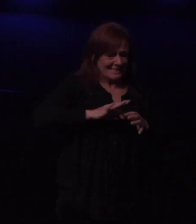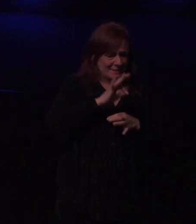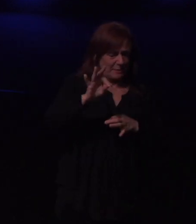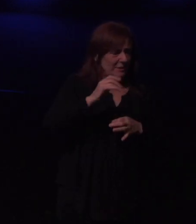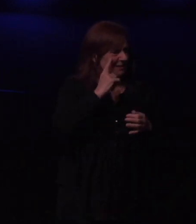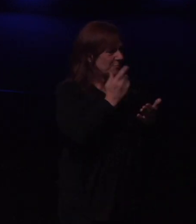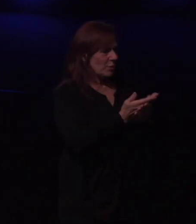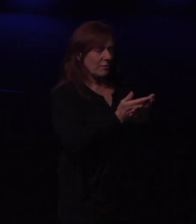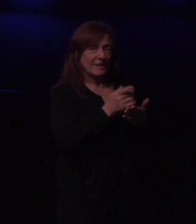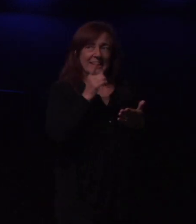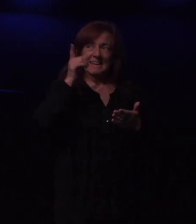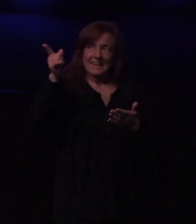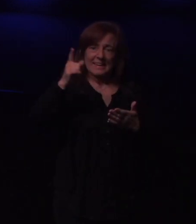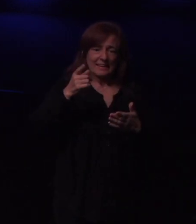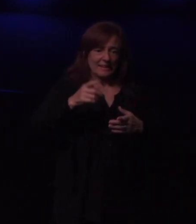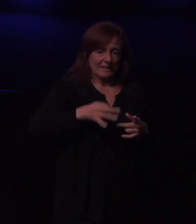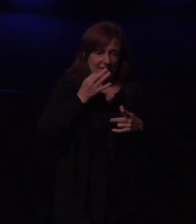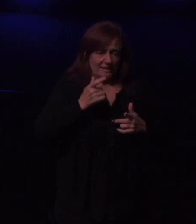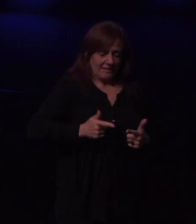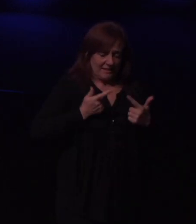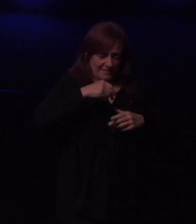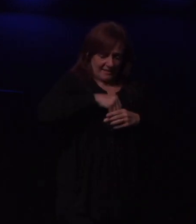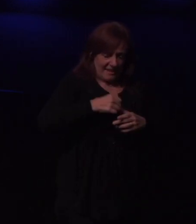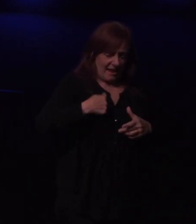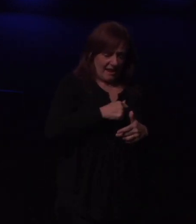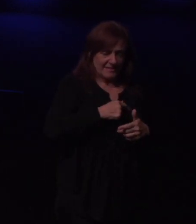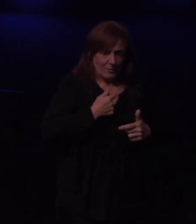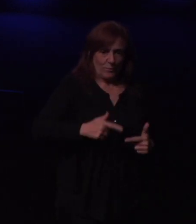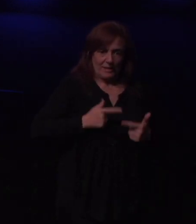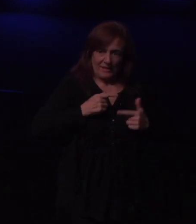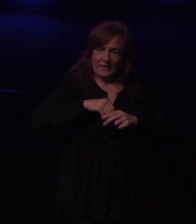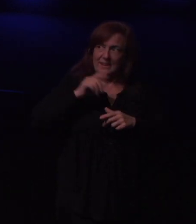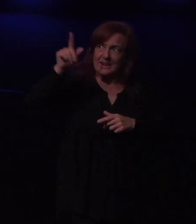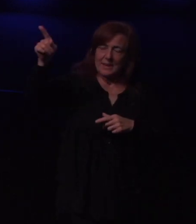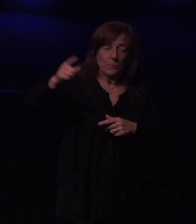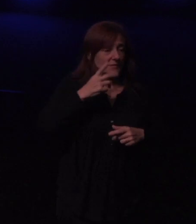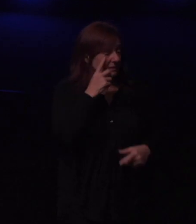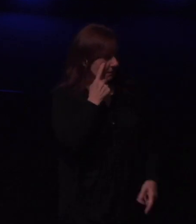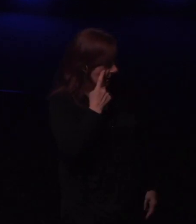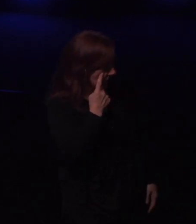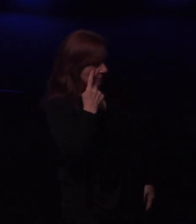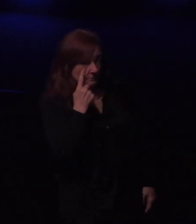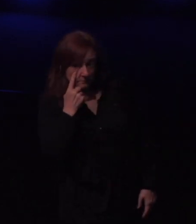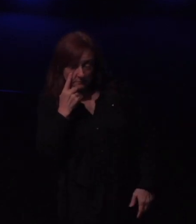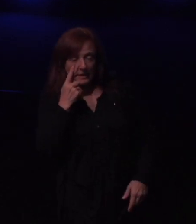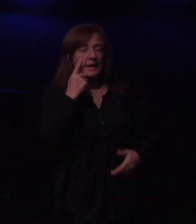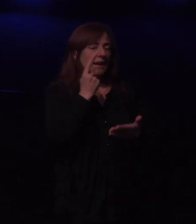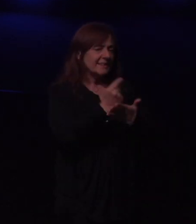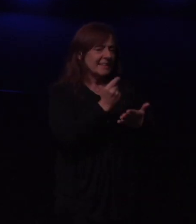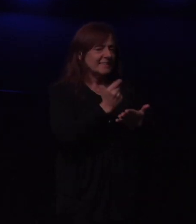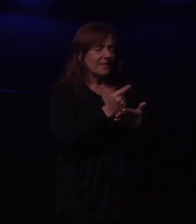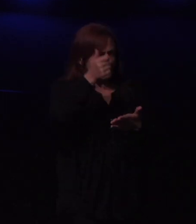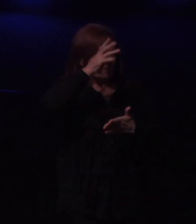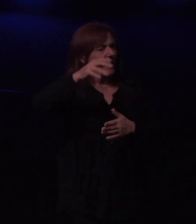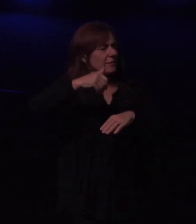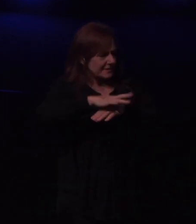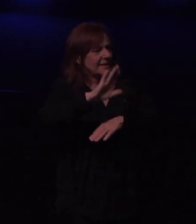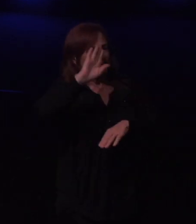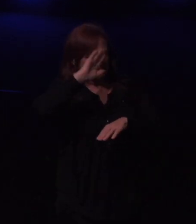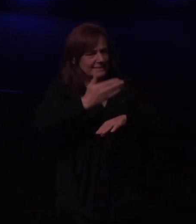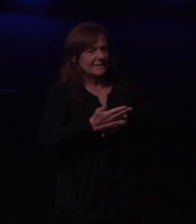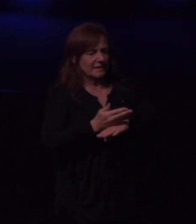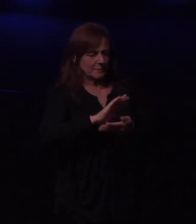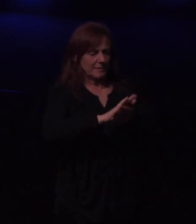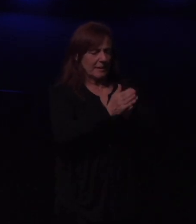live in him and he in us. "Furthermore, we have seen with our own eyes and now testify that the Father sent his Son to